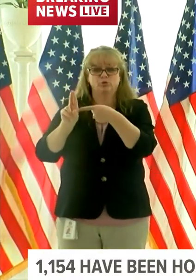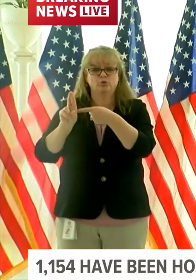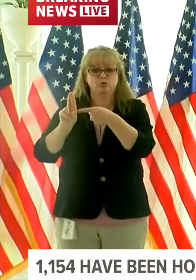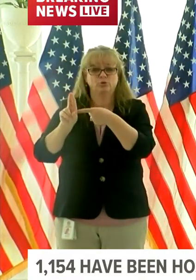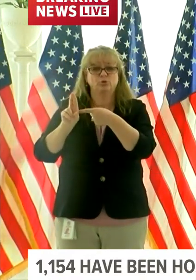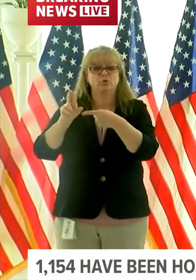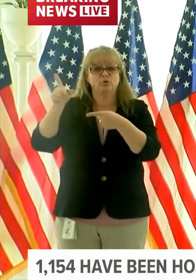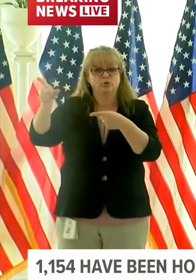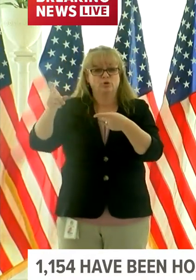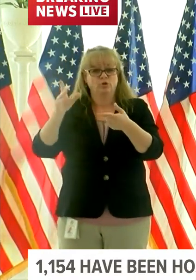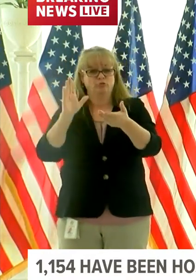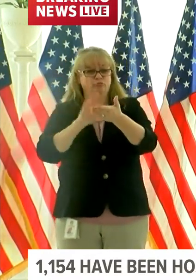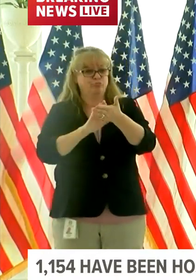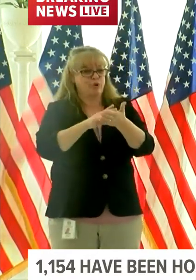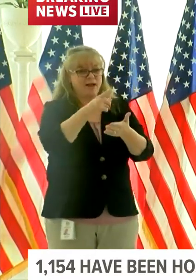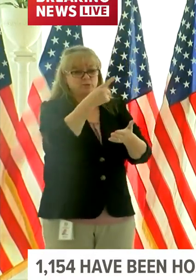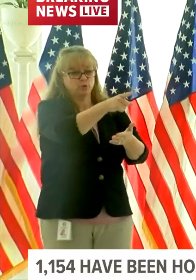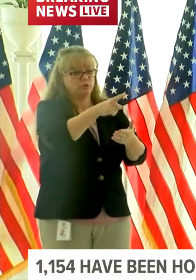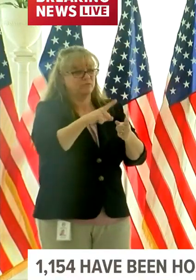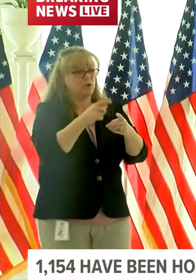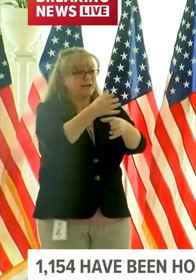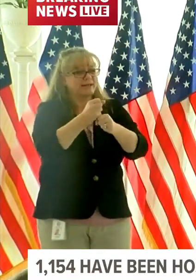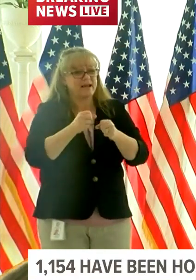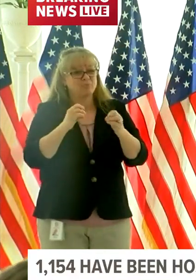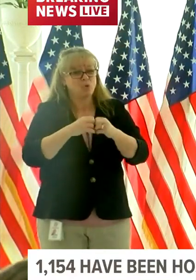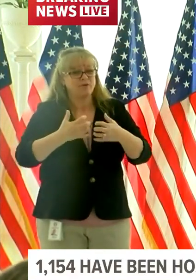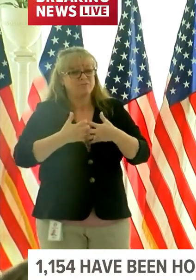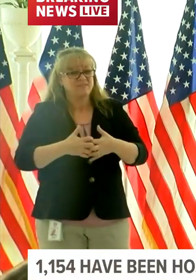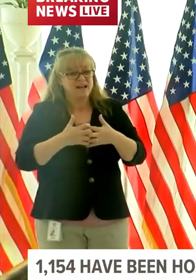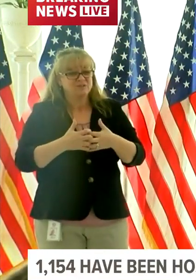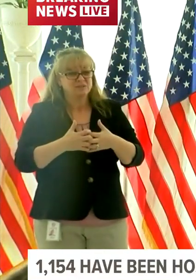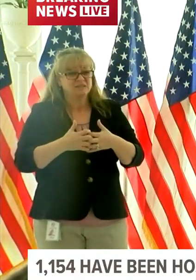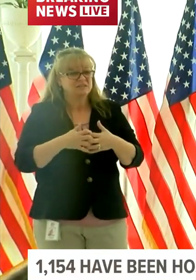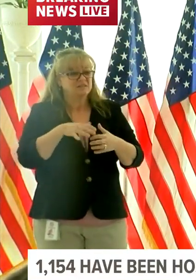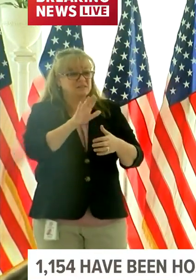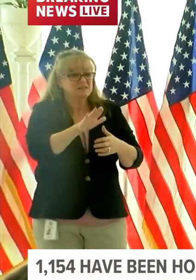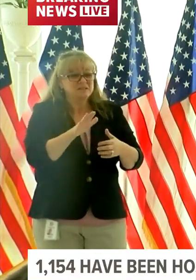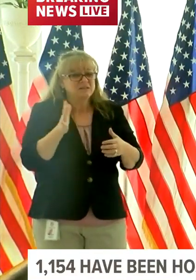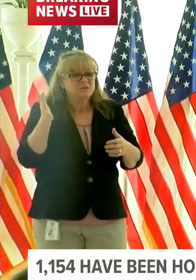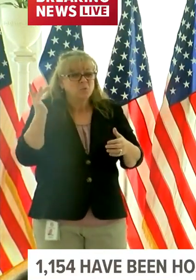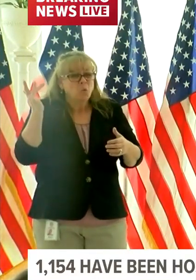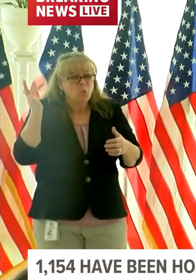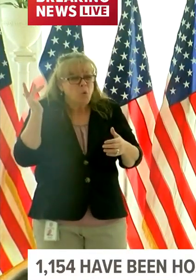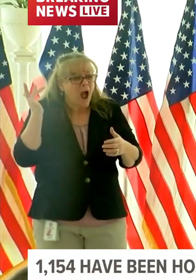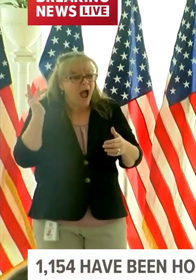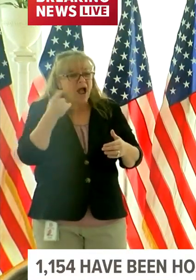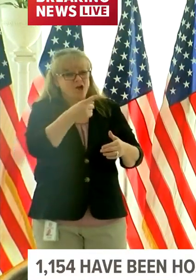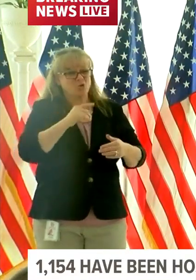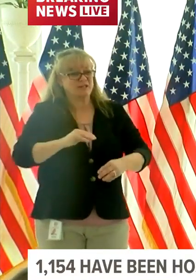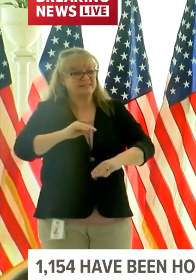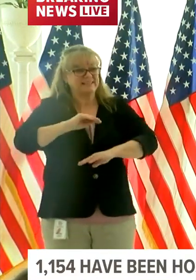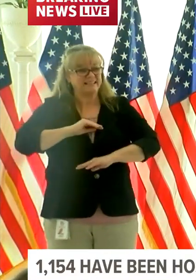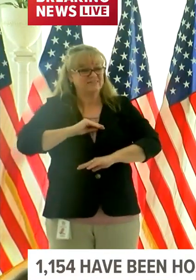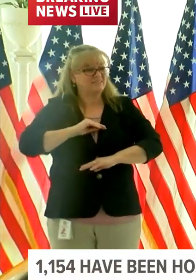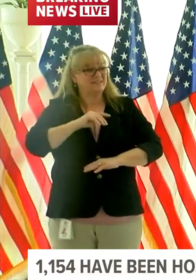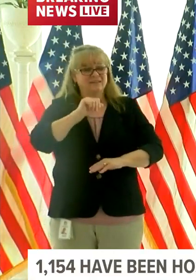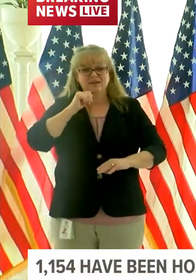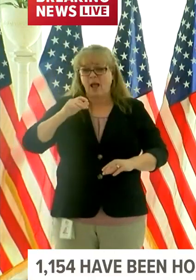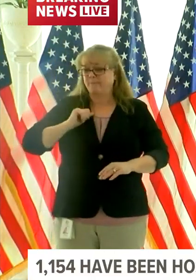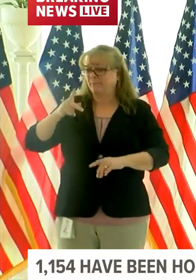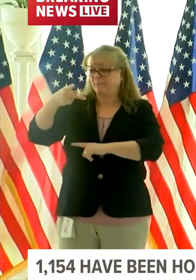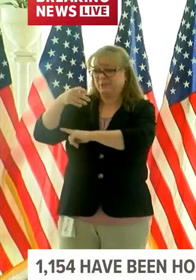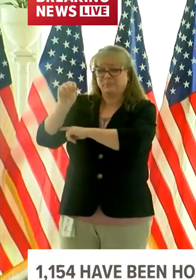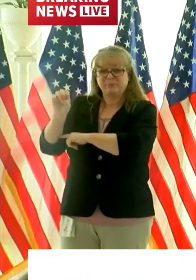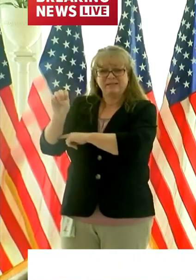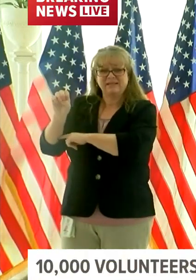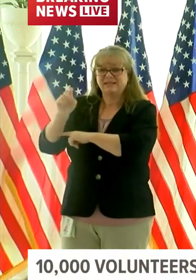read on what happened here and why? And are you satisfied overall with the PPEs being provided by the government and its stockpile?